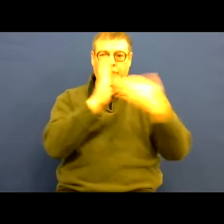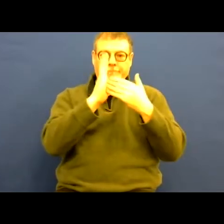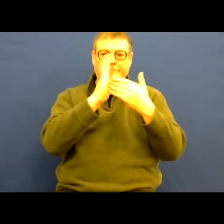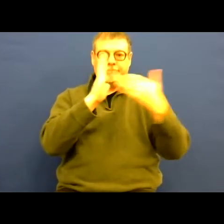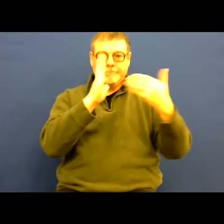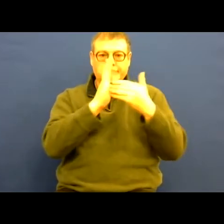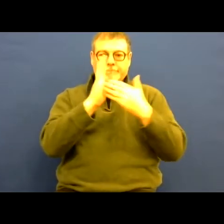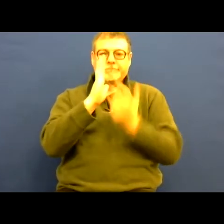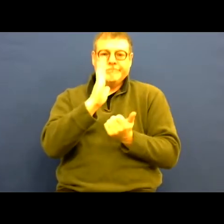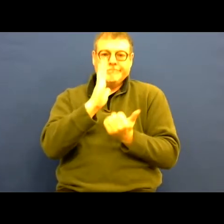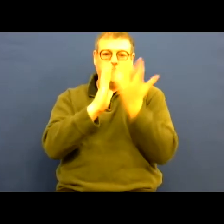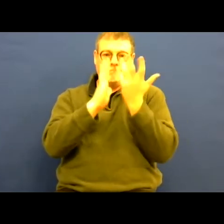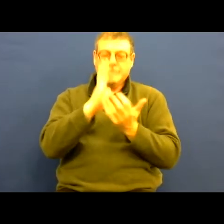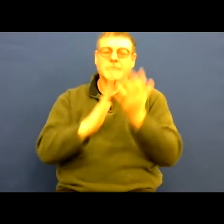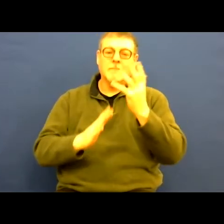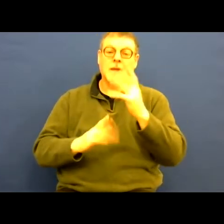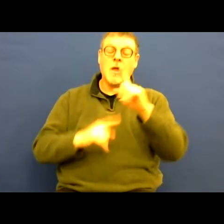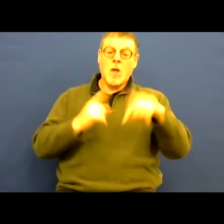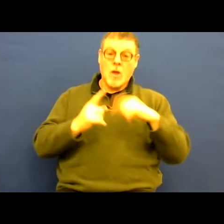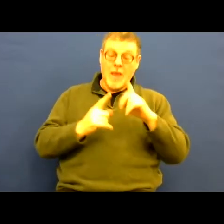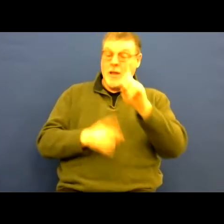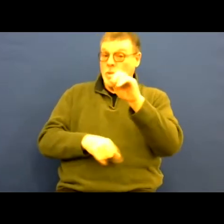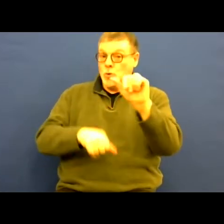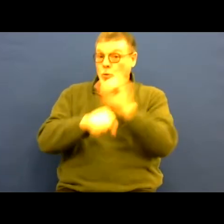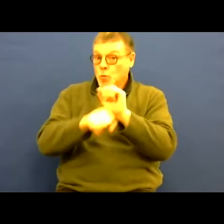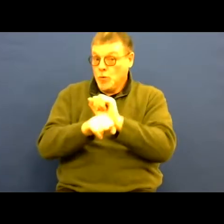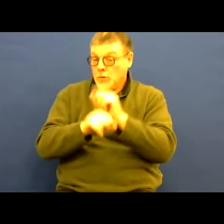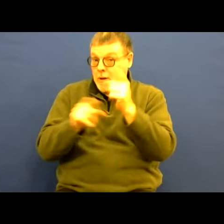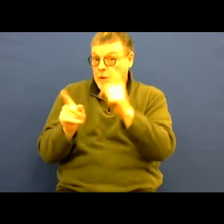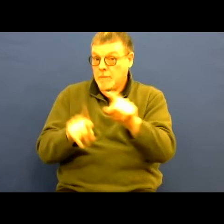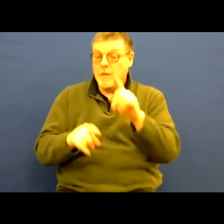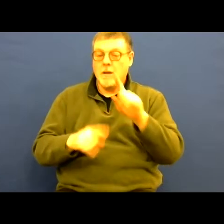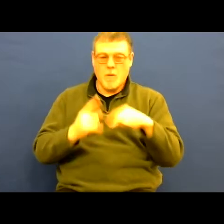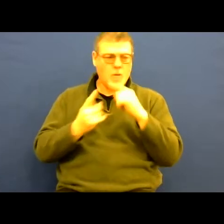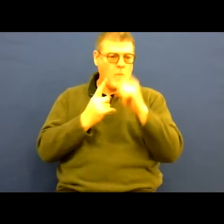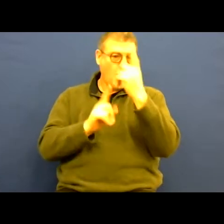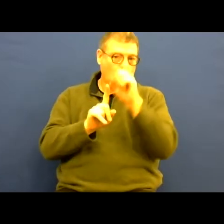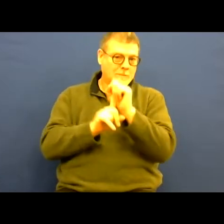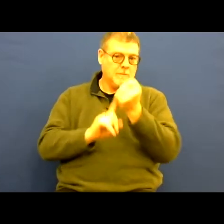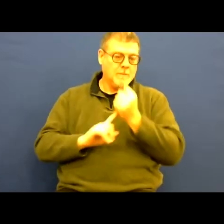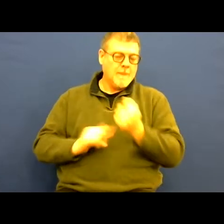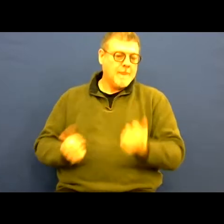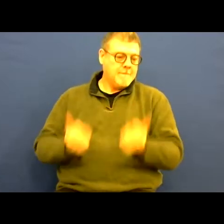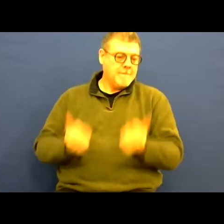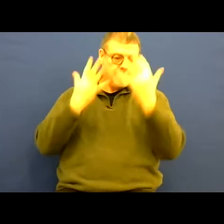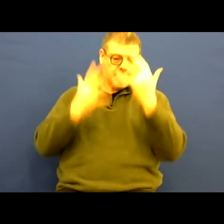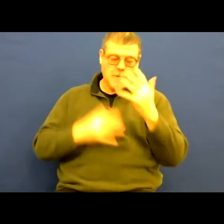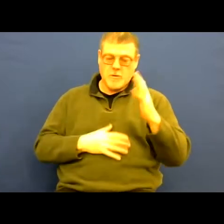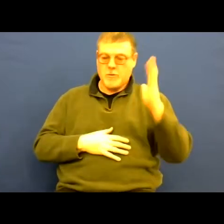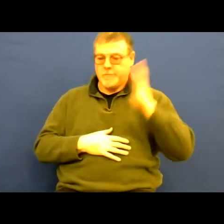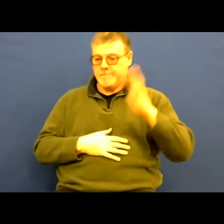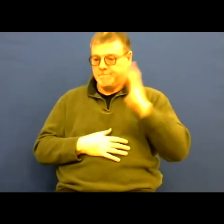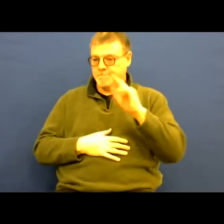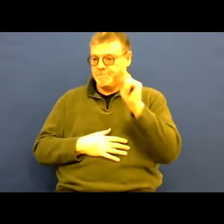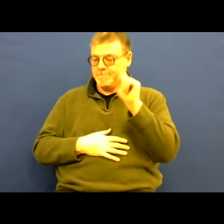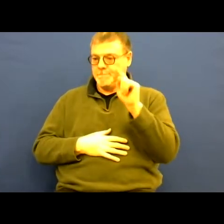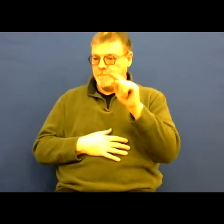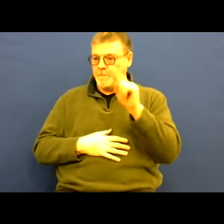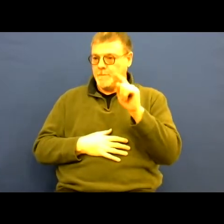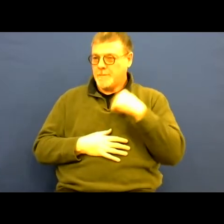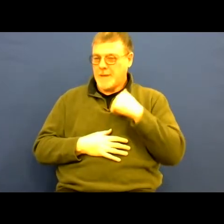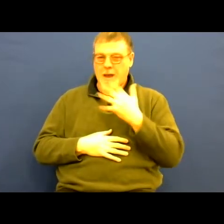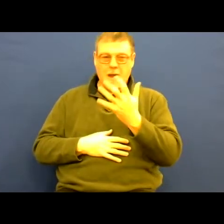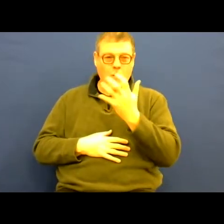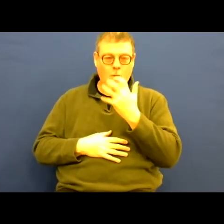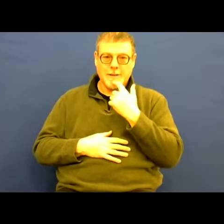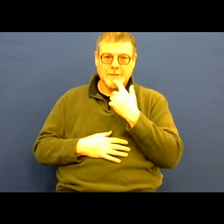And they do work. There was an instance where there was a fire at I want to say it was